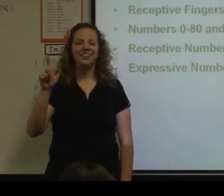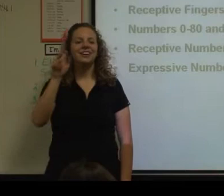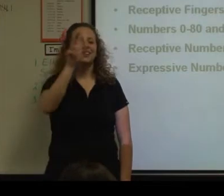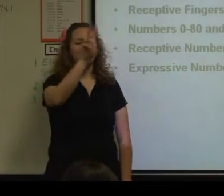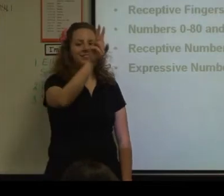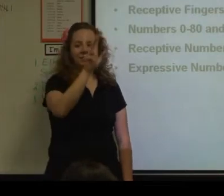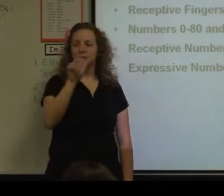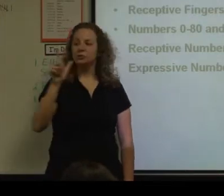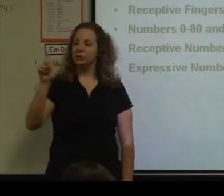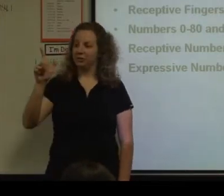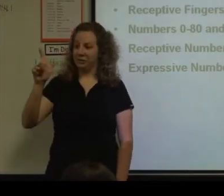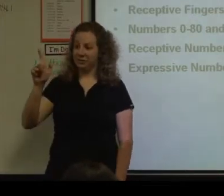What's that one again? 21.